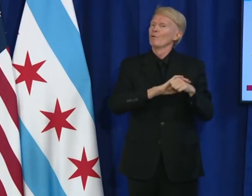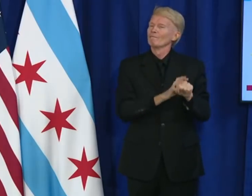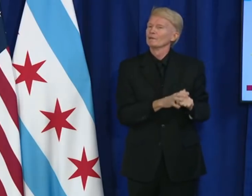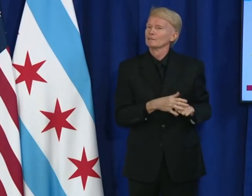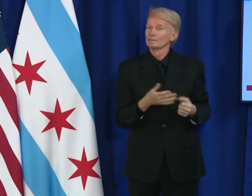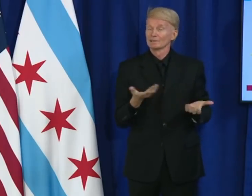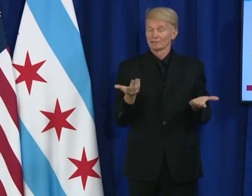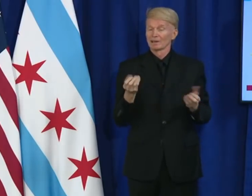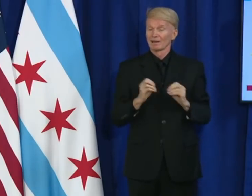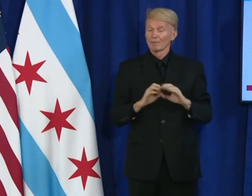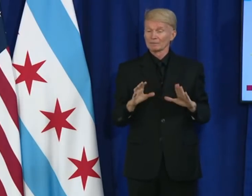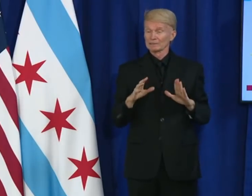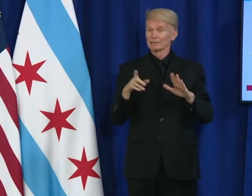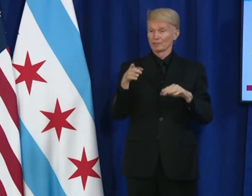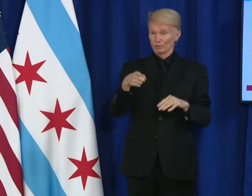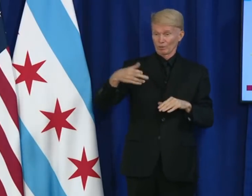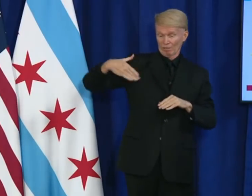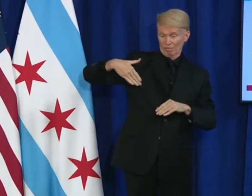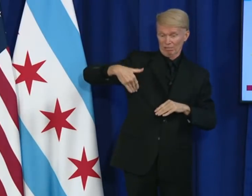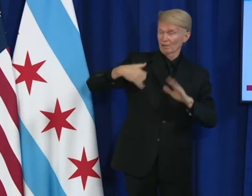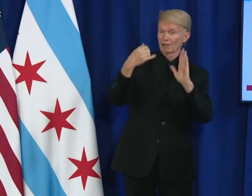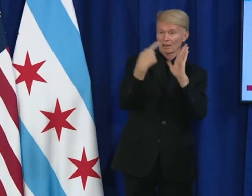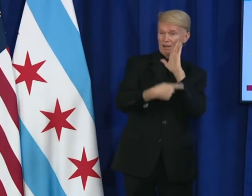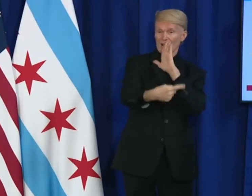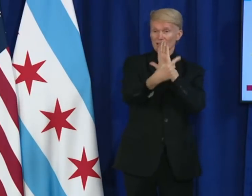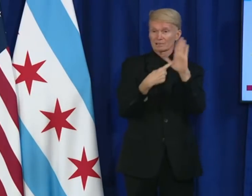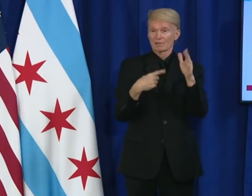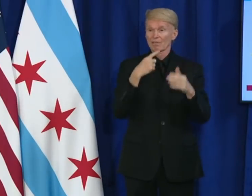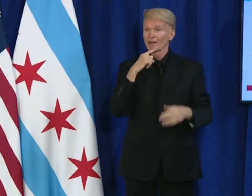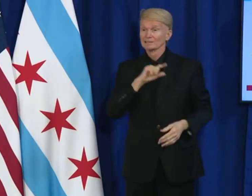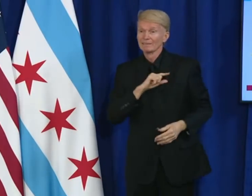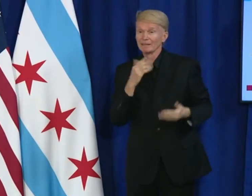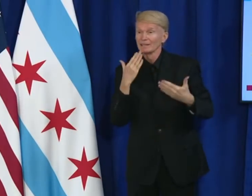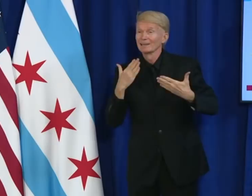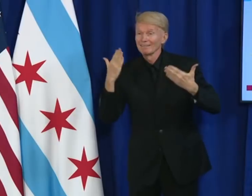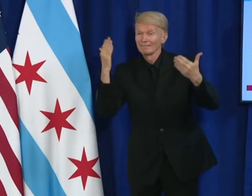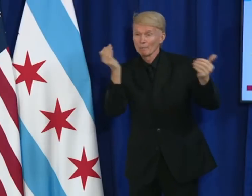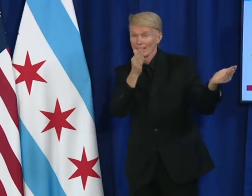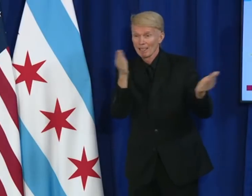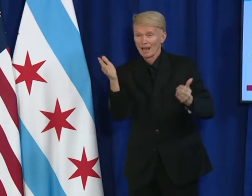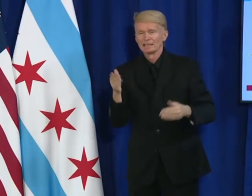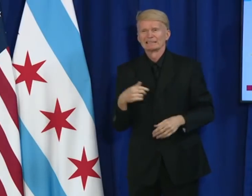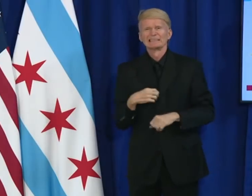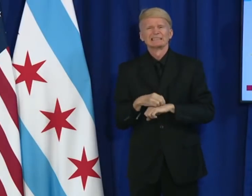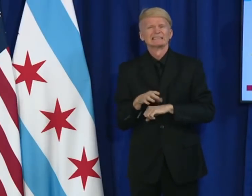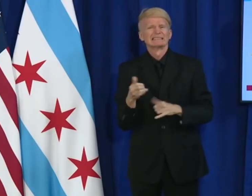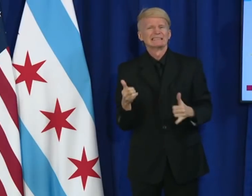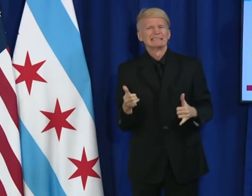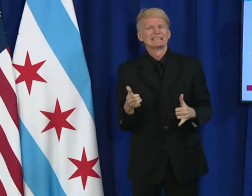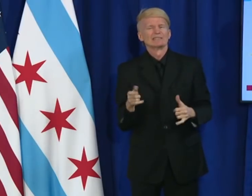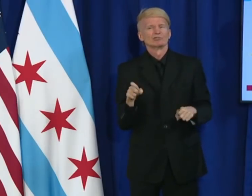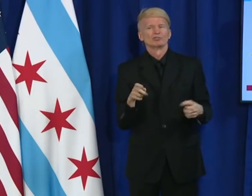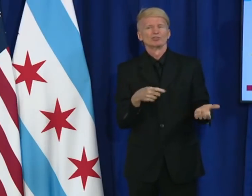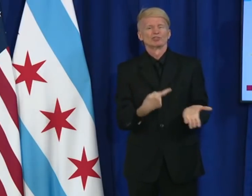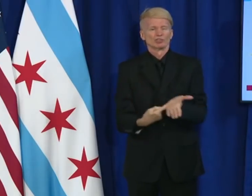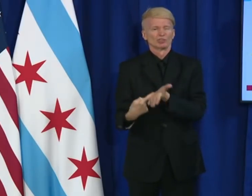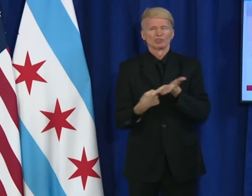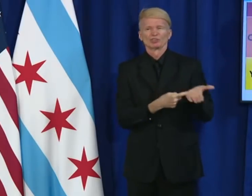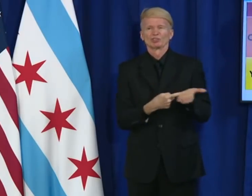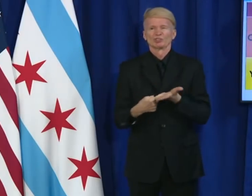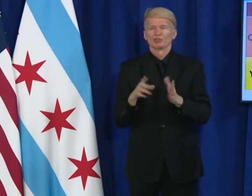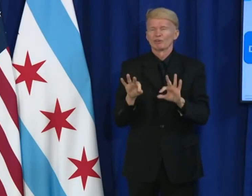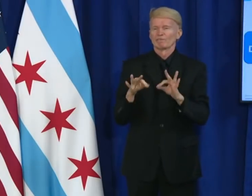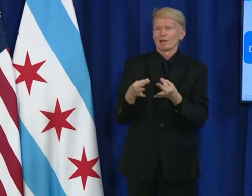your Thanksgiving travel plans, now is a good time to be having that really difficult conversation with friends and family.